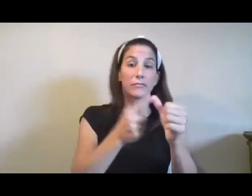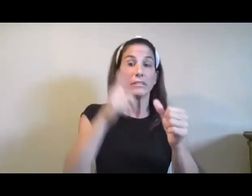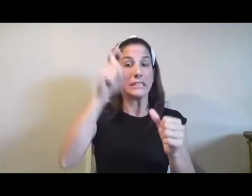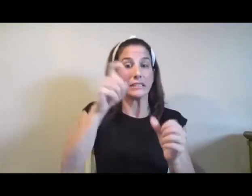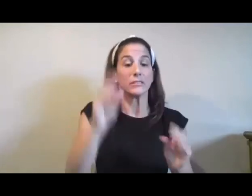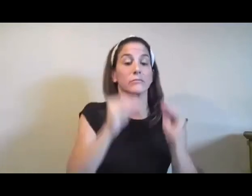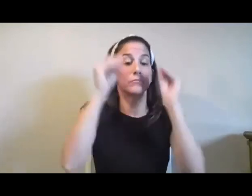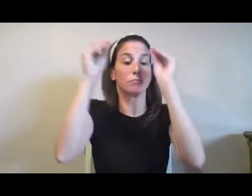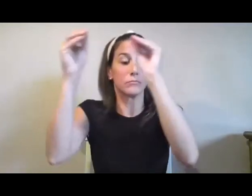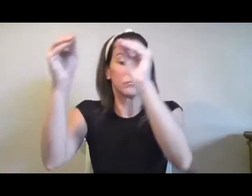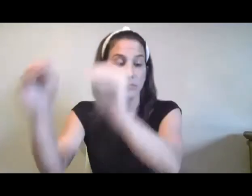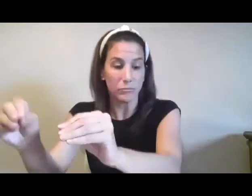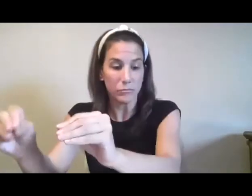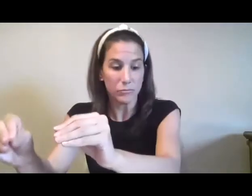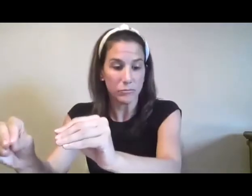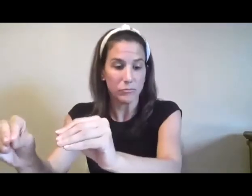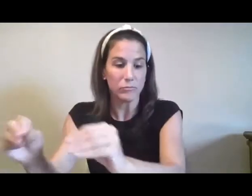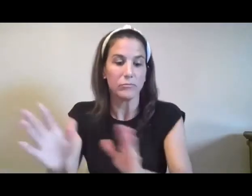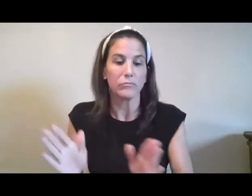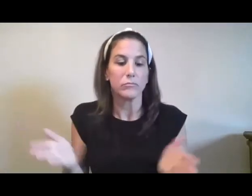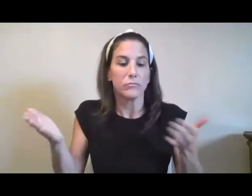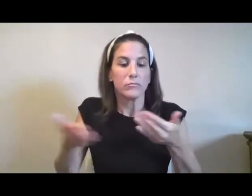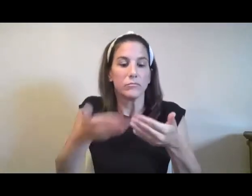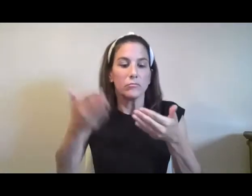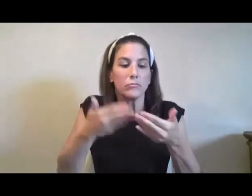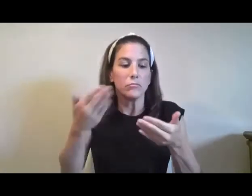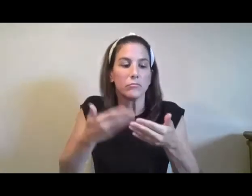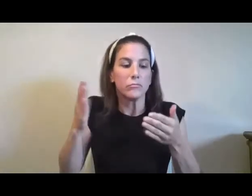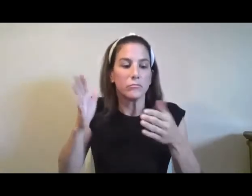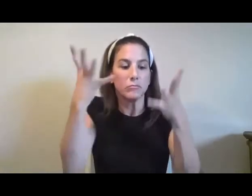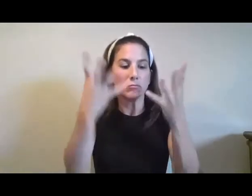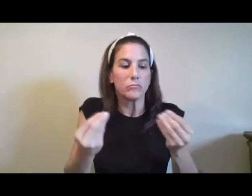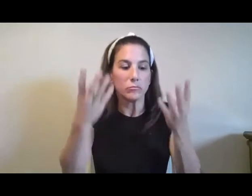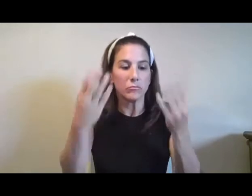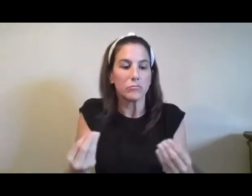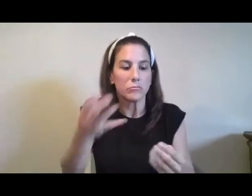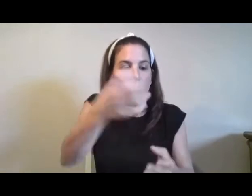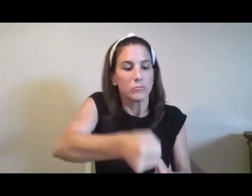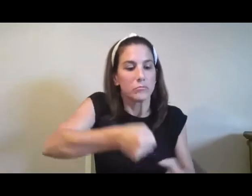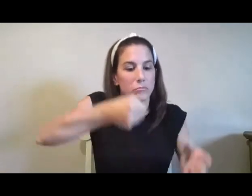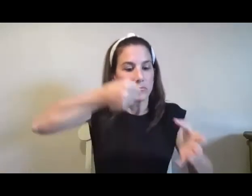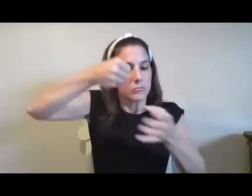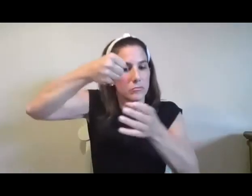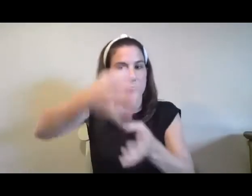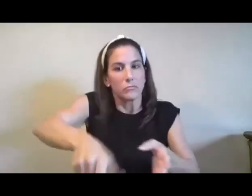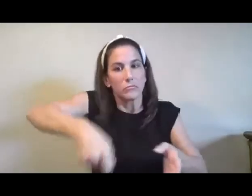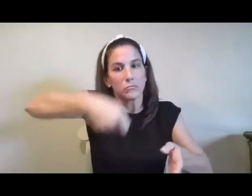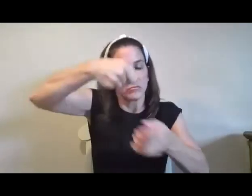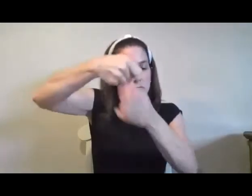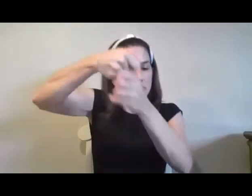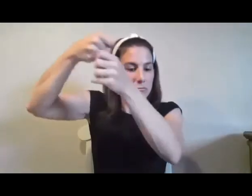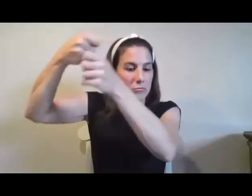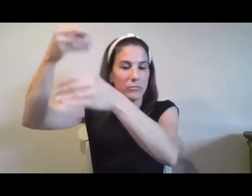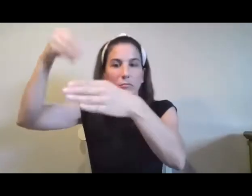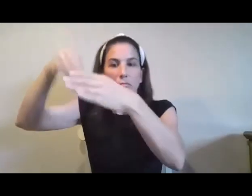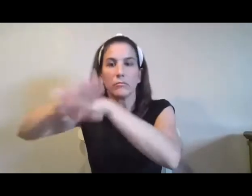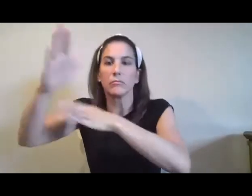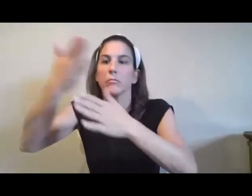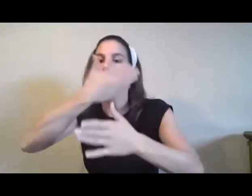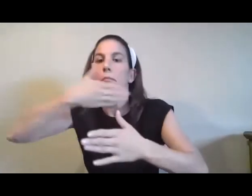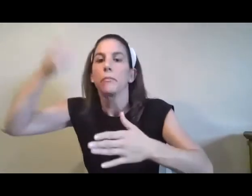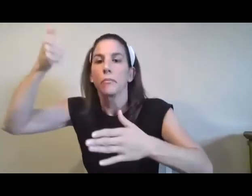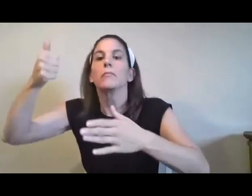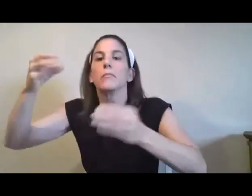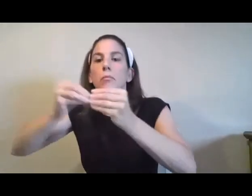you," Lucy said as she gently shoveled the blooms out of the ground and into a cozier spot.